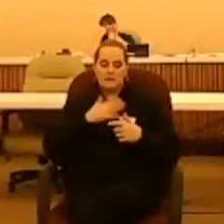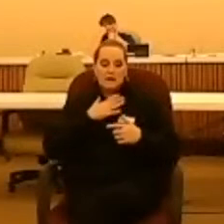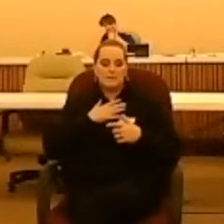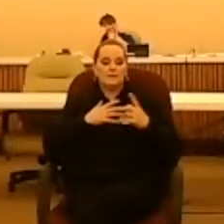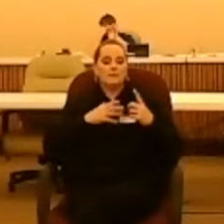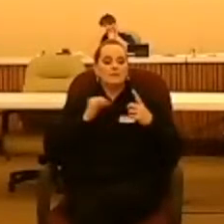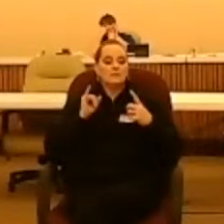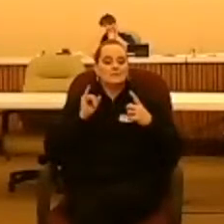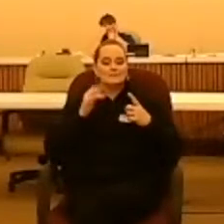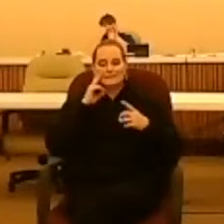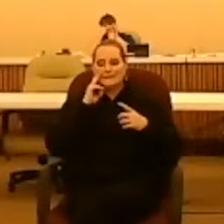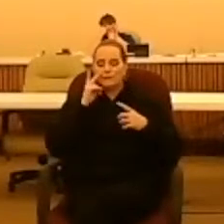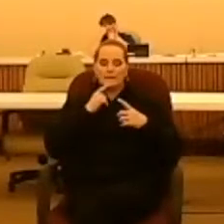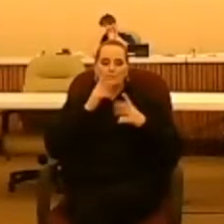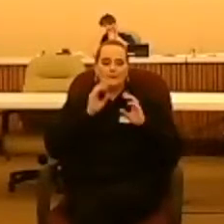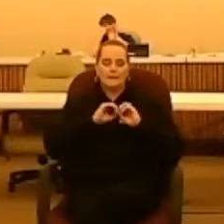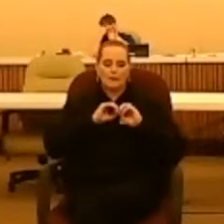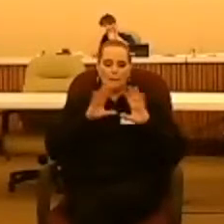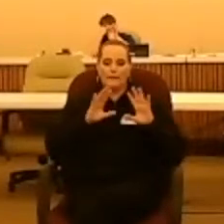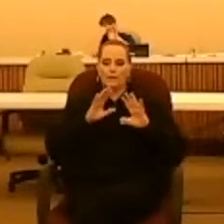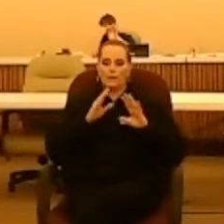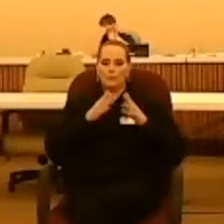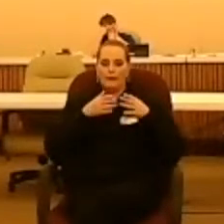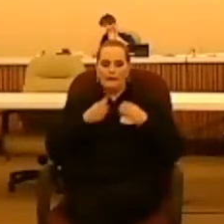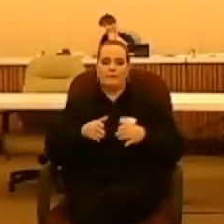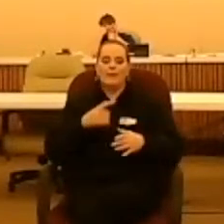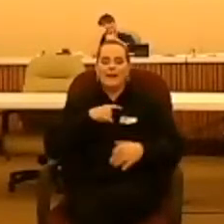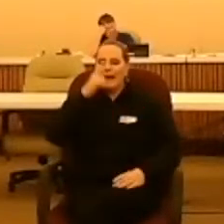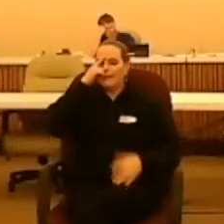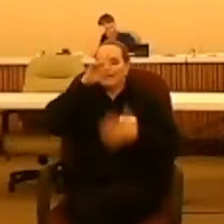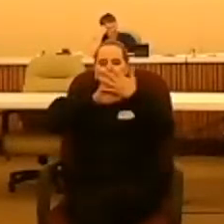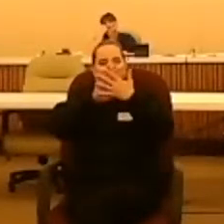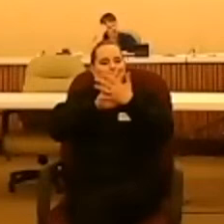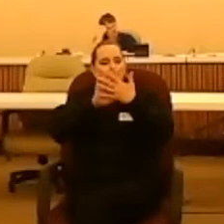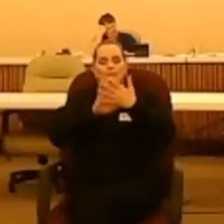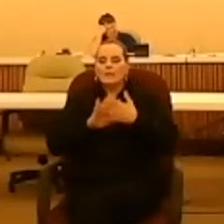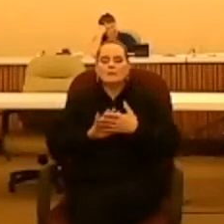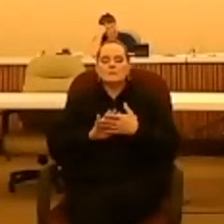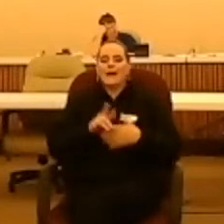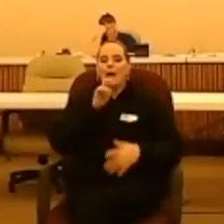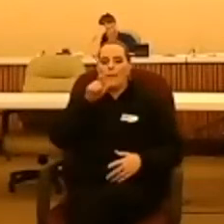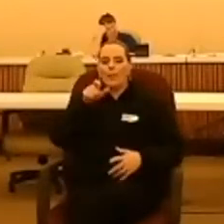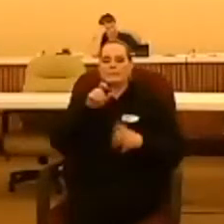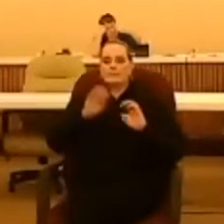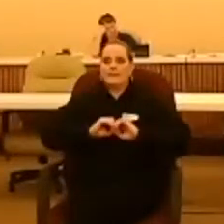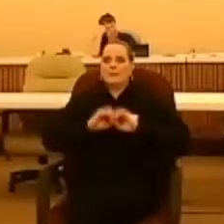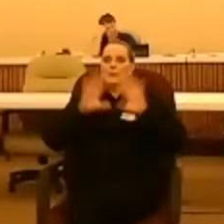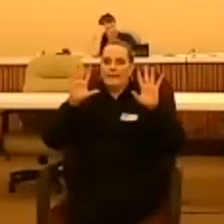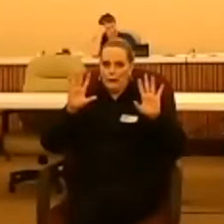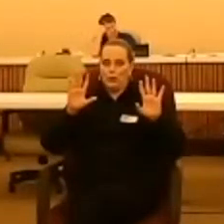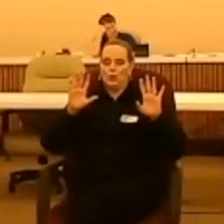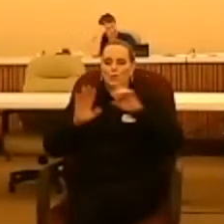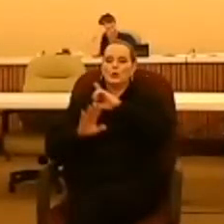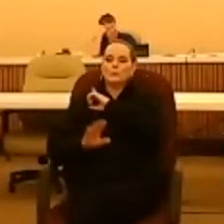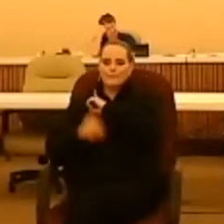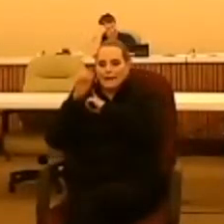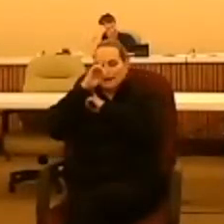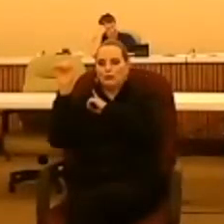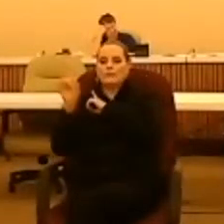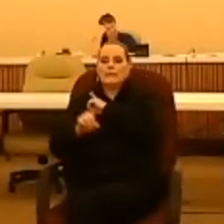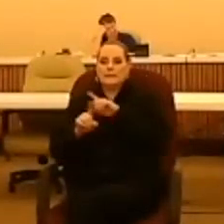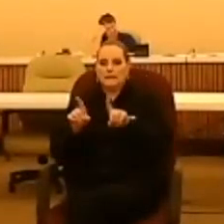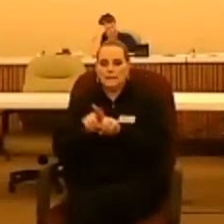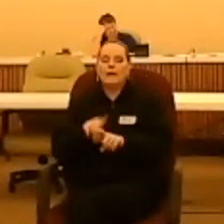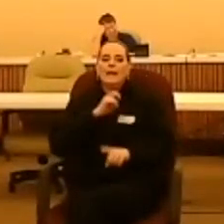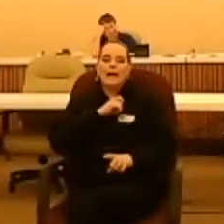see if we can paint a clear path. I do think that this is a little muddy, and I don't want it to be that way as we go forward. I agree. That goes back to what I'm saying. I want to make